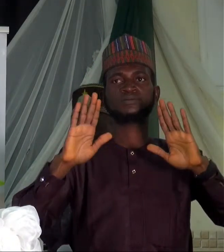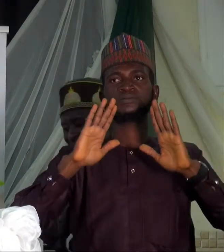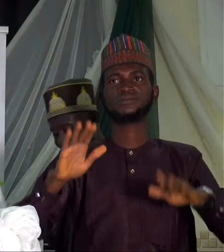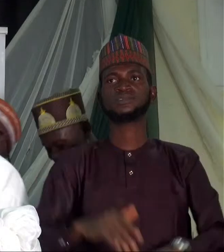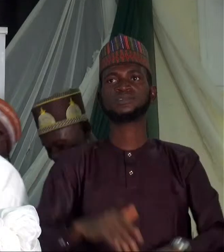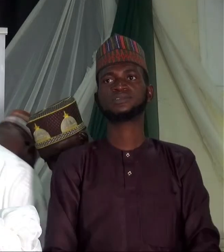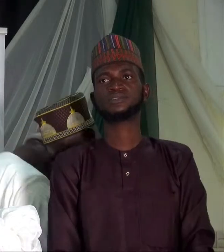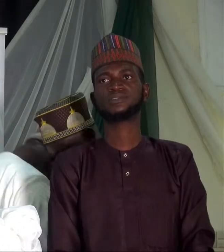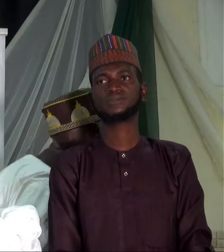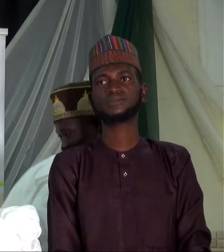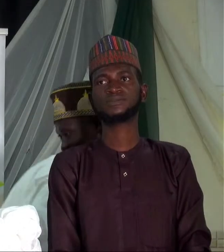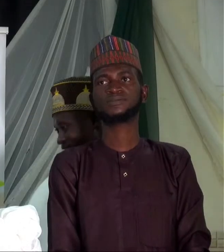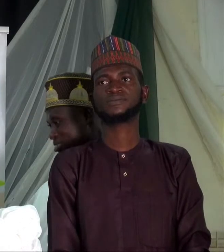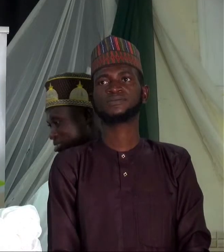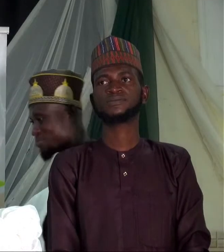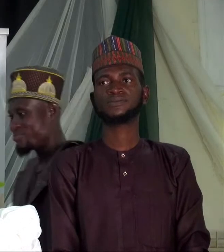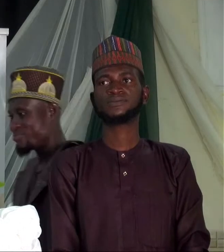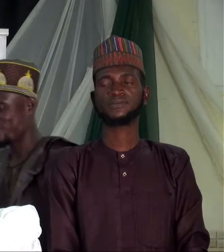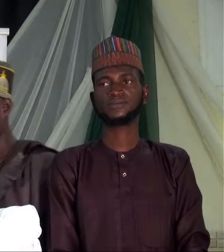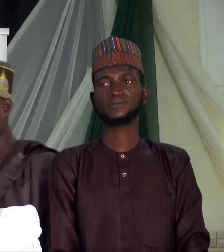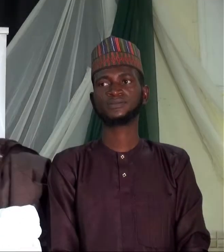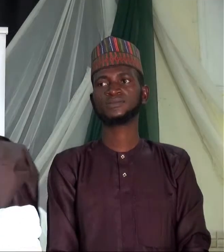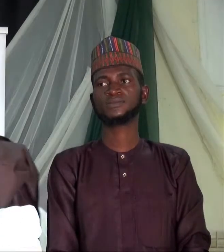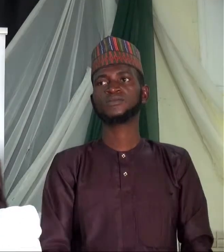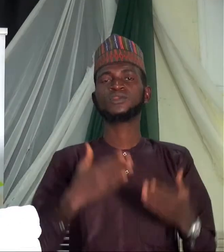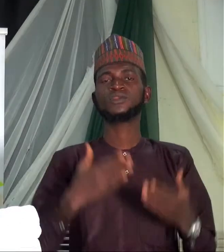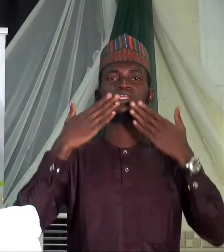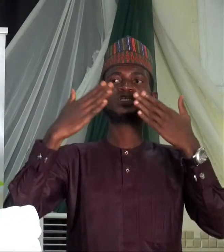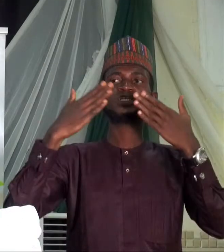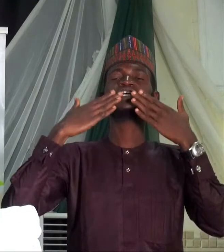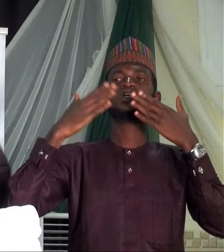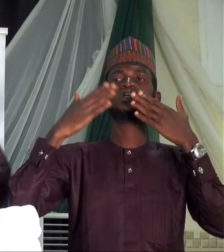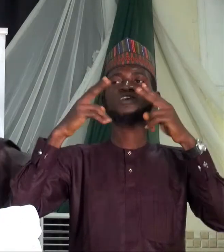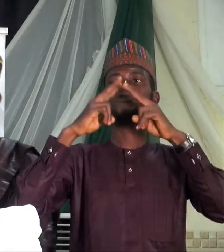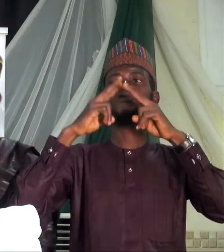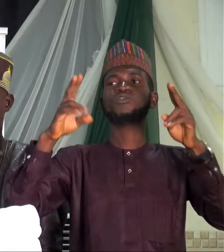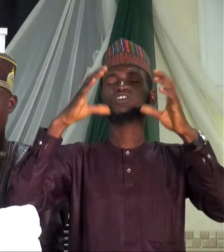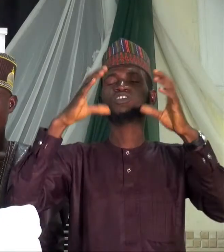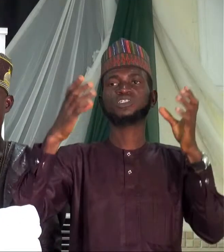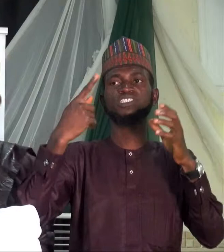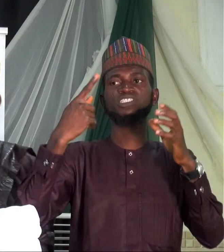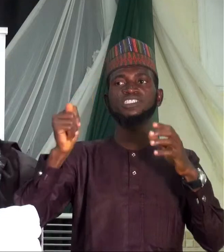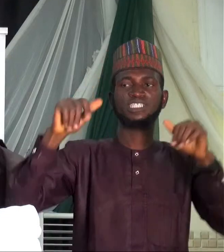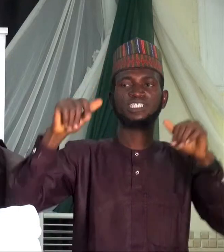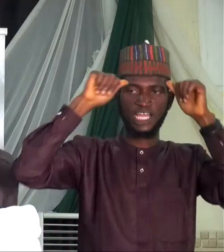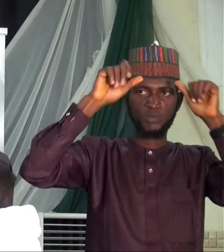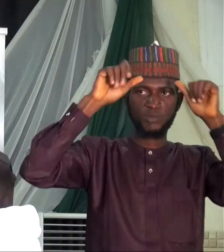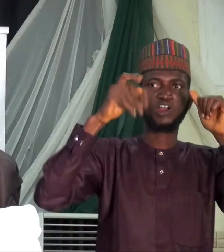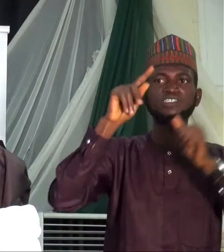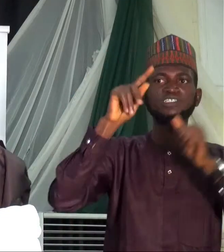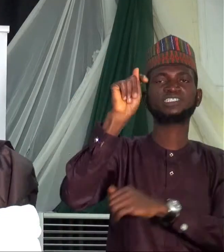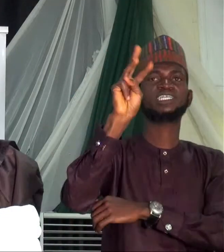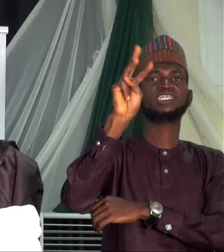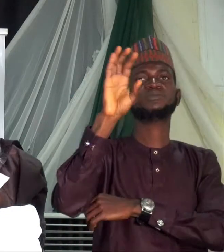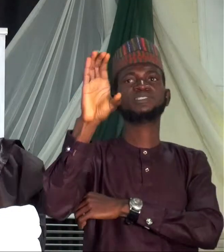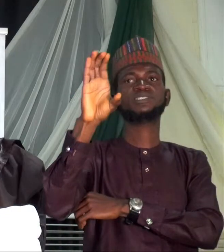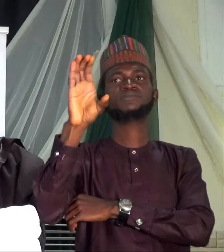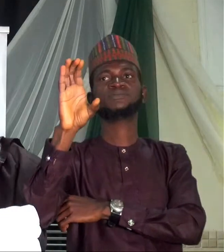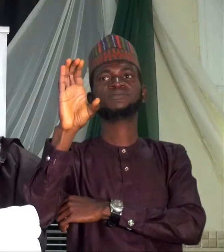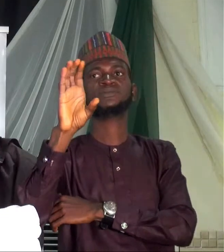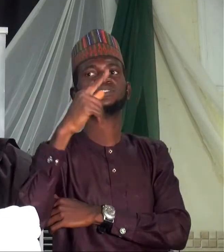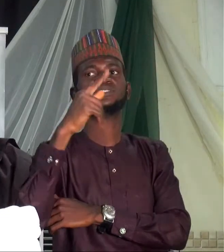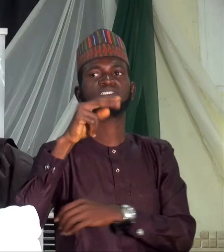wa barakatuh. Thank you very much, the Amir of the Muslim Congress International Headquarters.